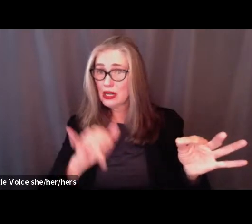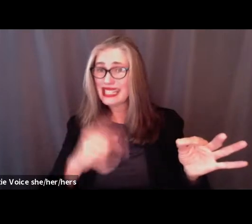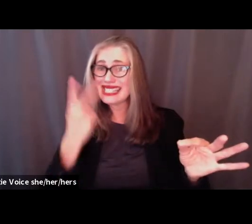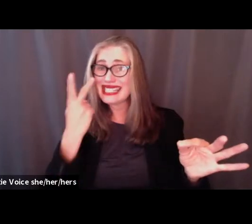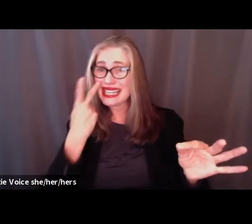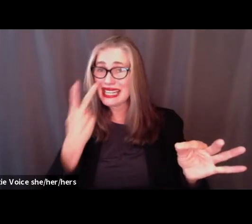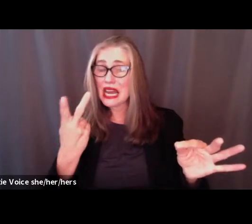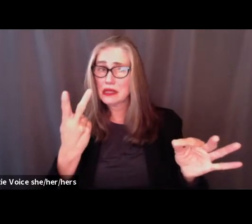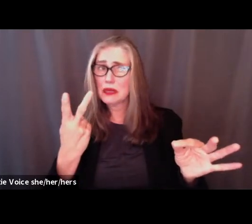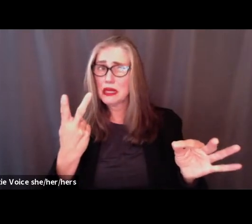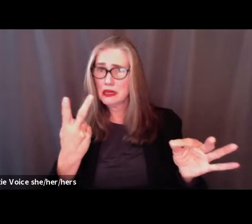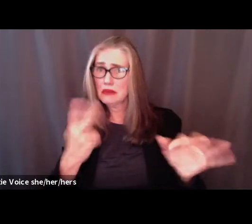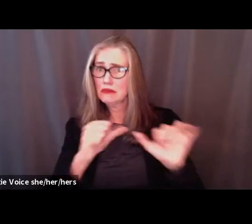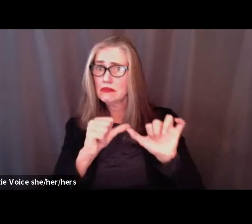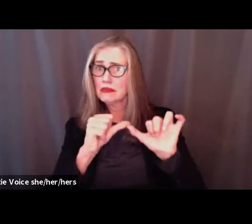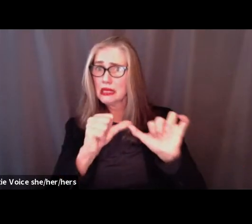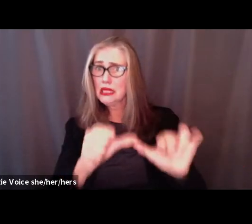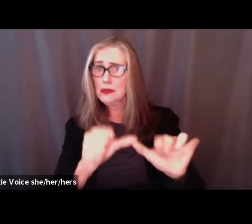for when